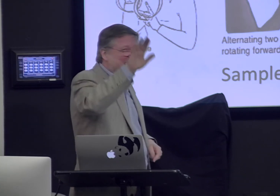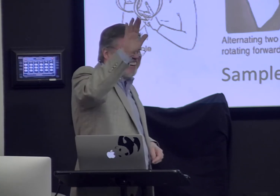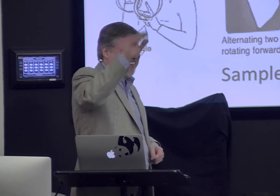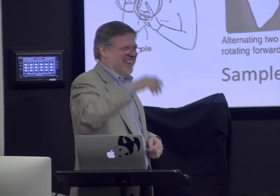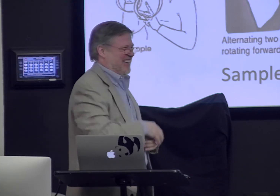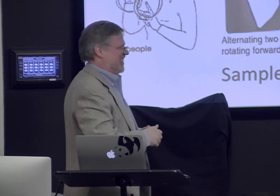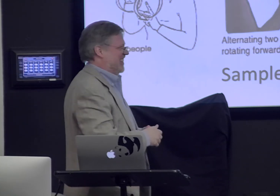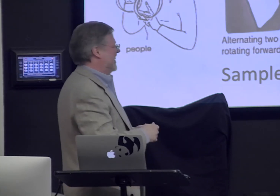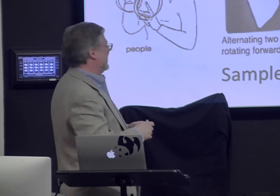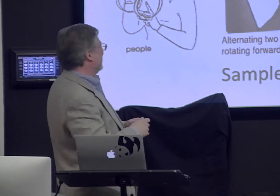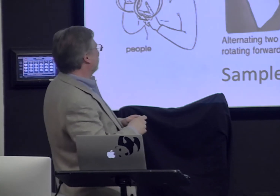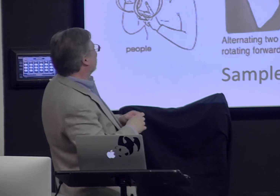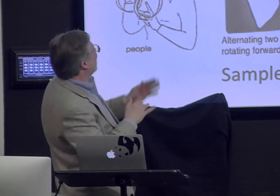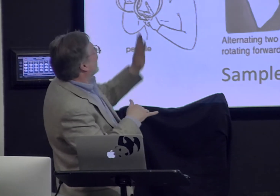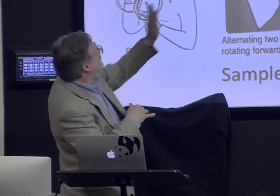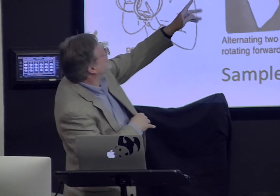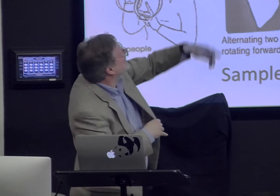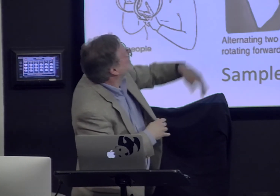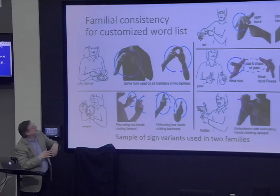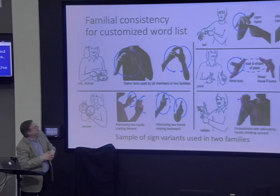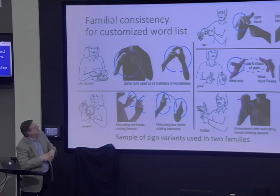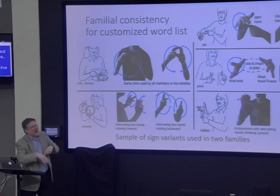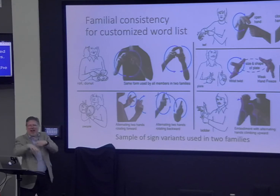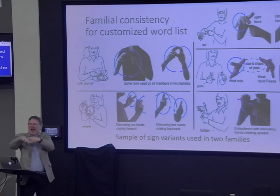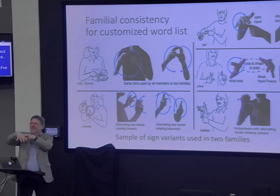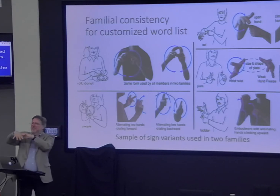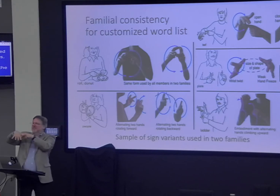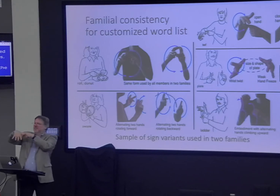movement differed between the 2 families.